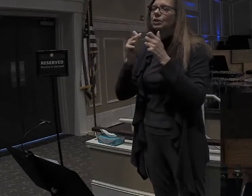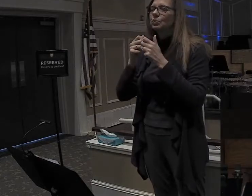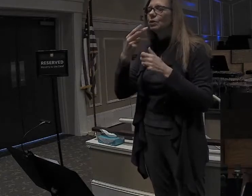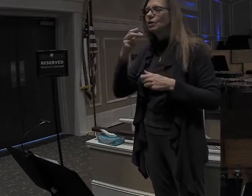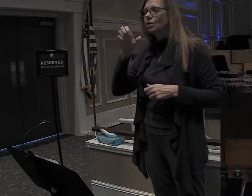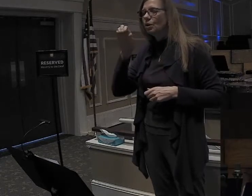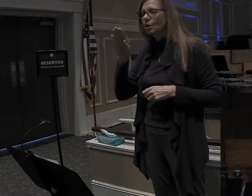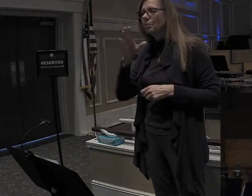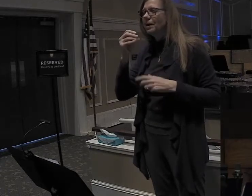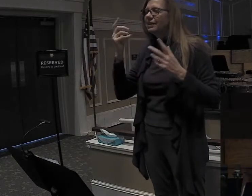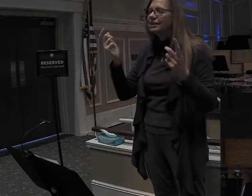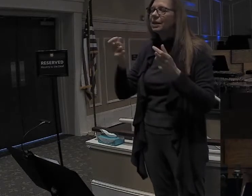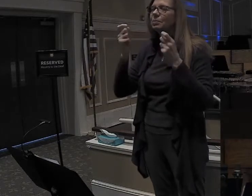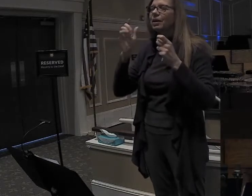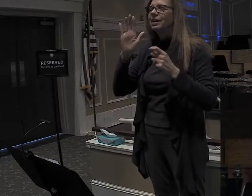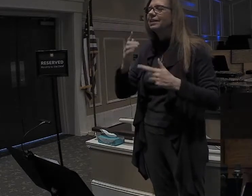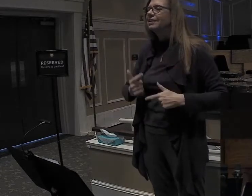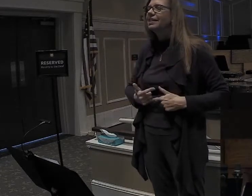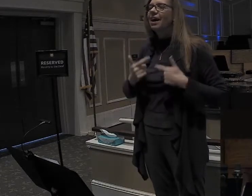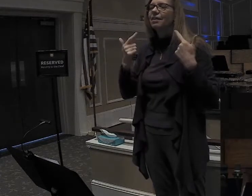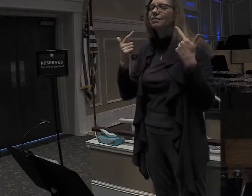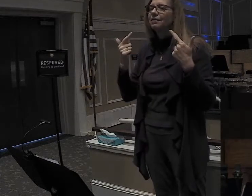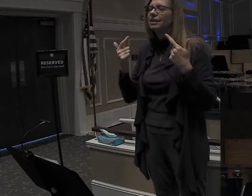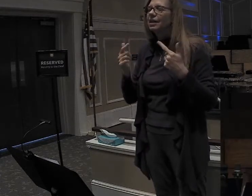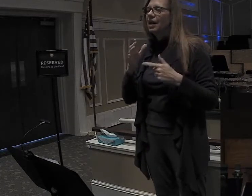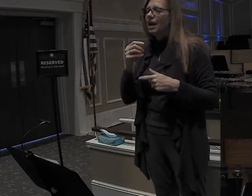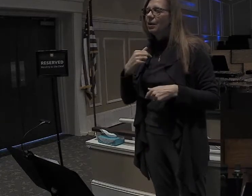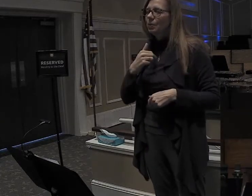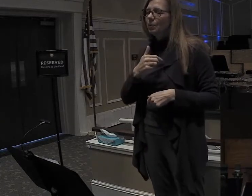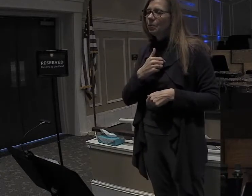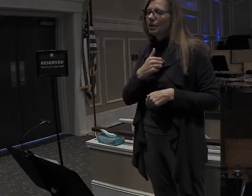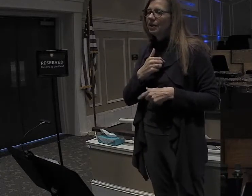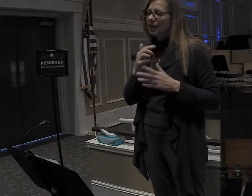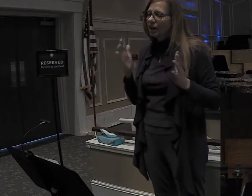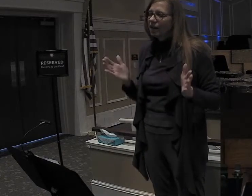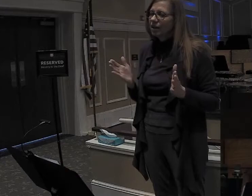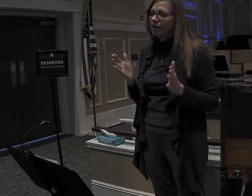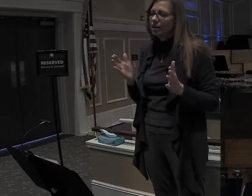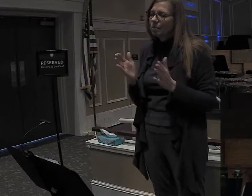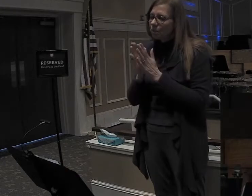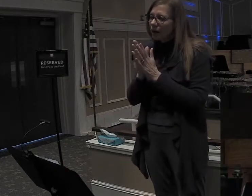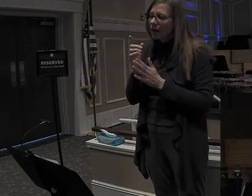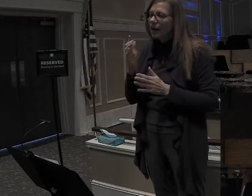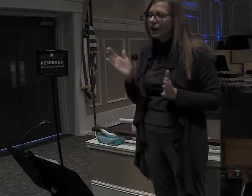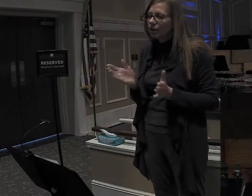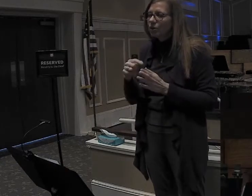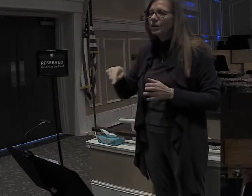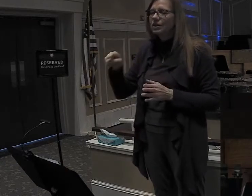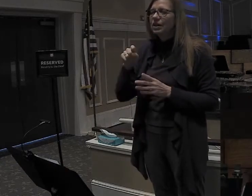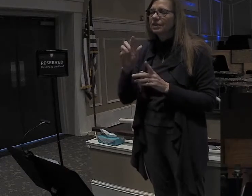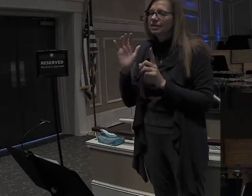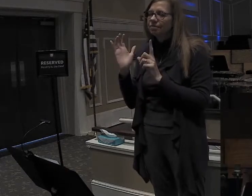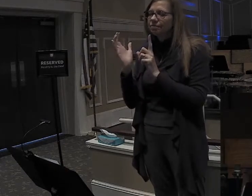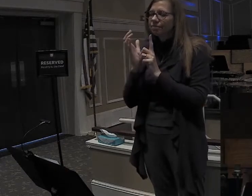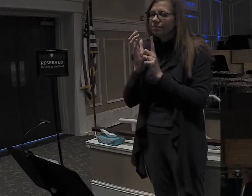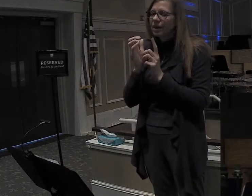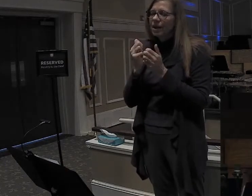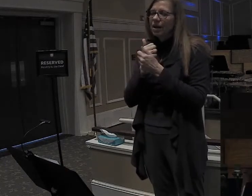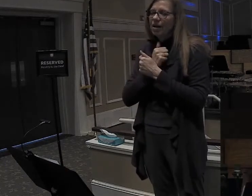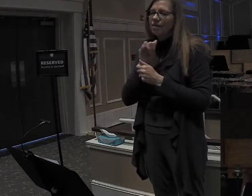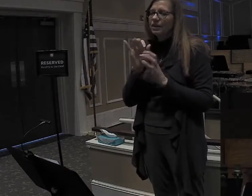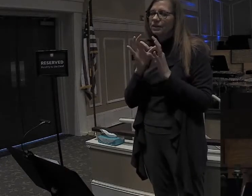We celebrate a life well lived and pray, Lord, that you would encourage us to come around this family and love them during these